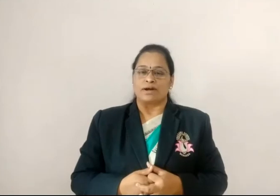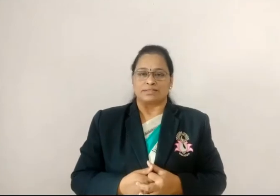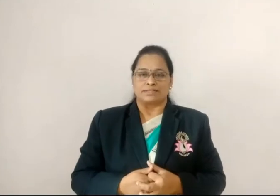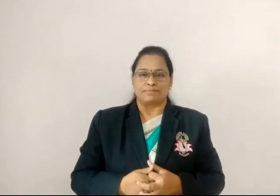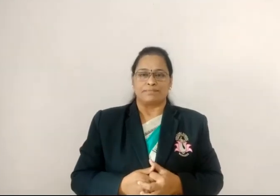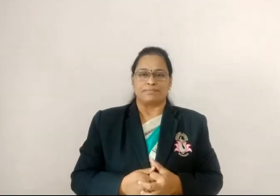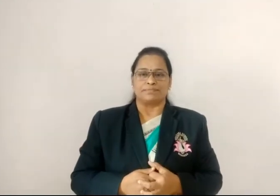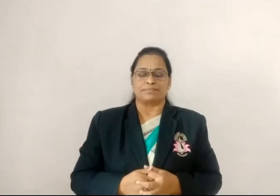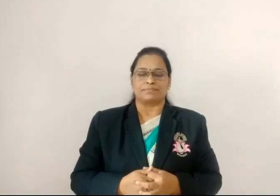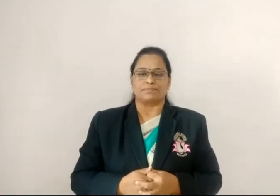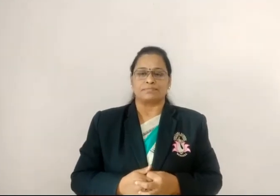fats.